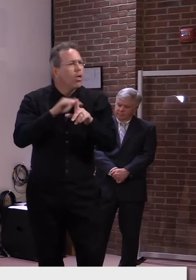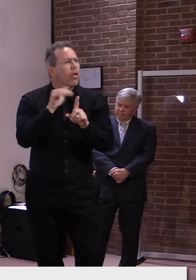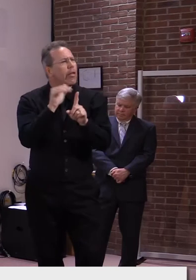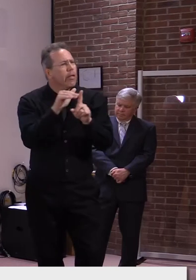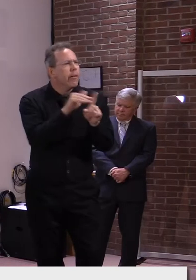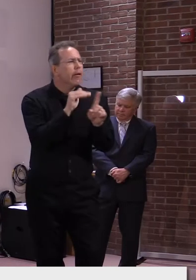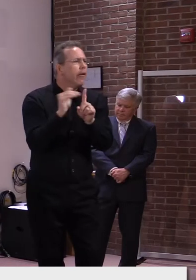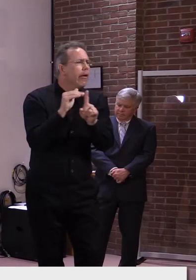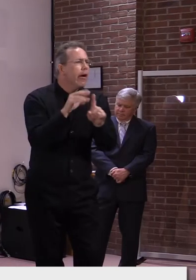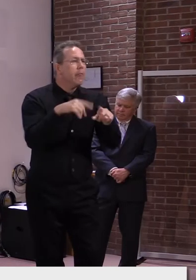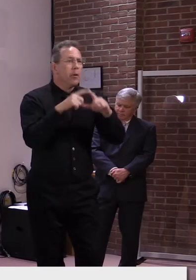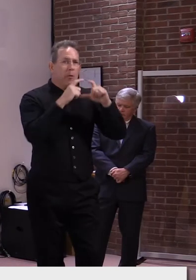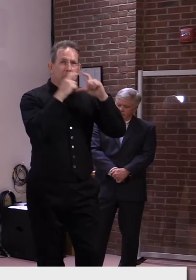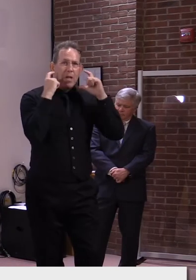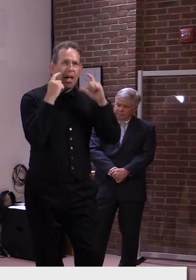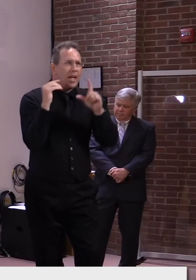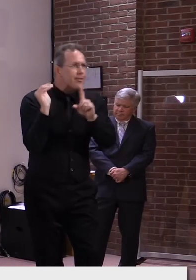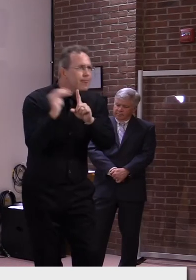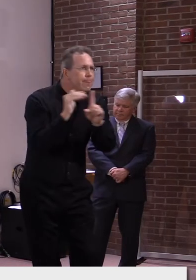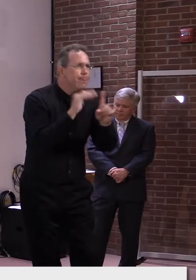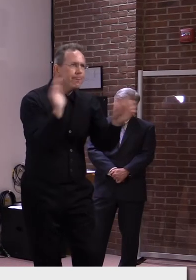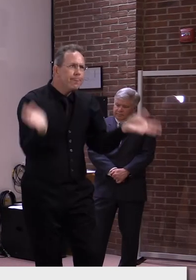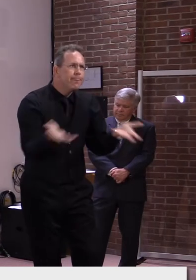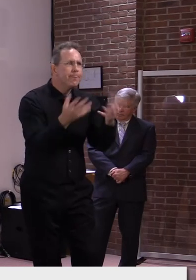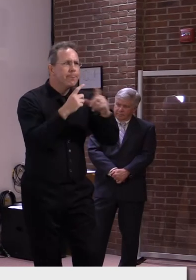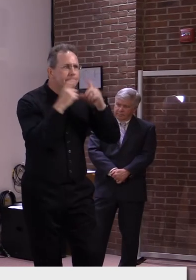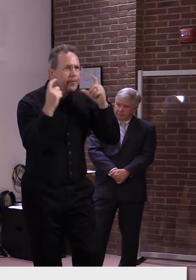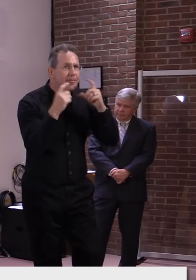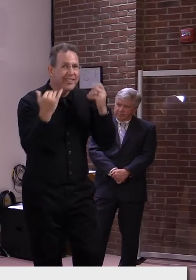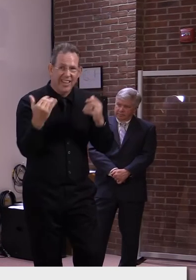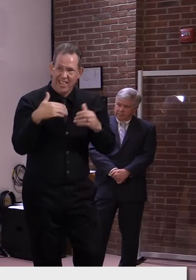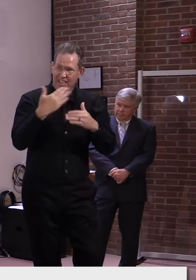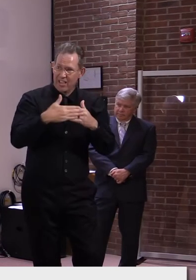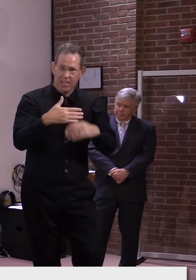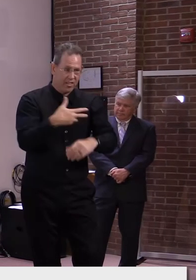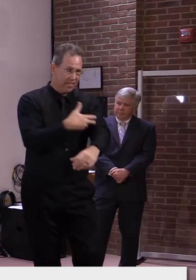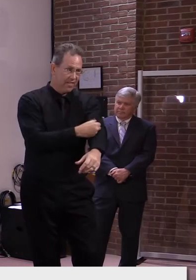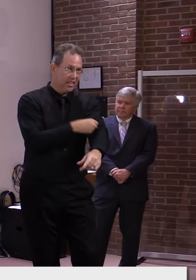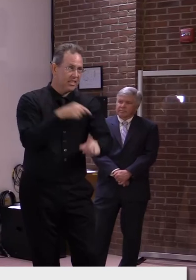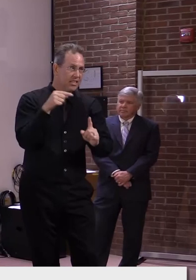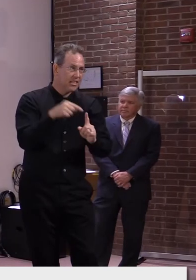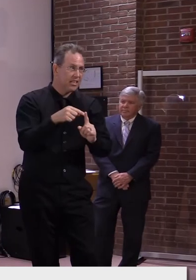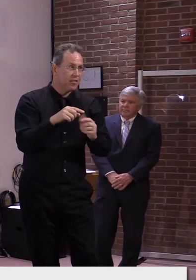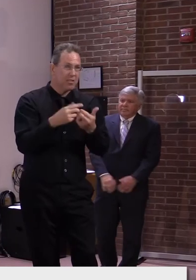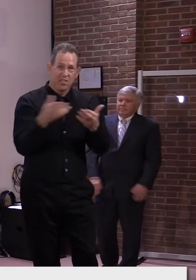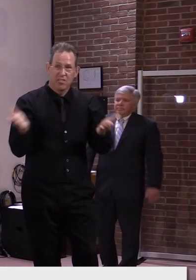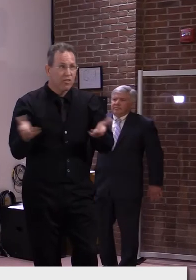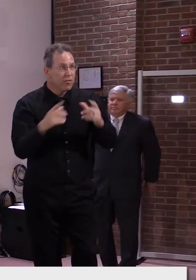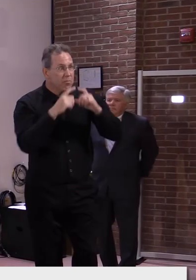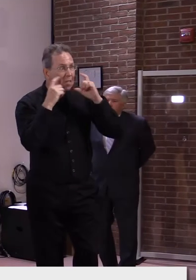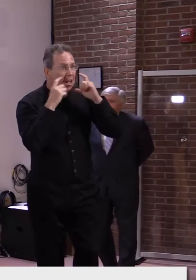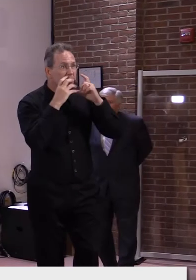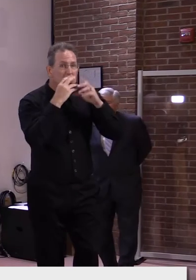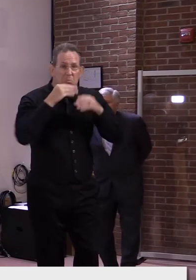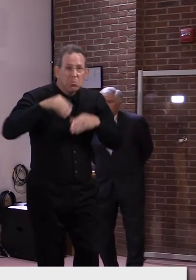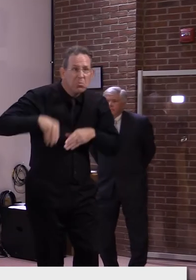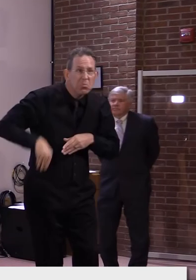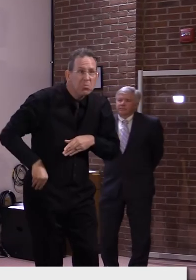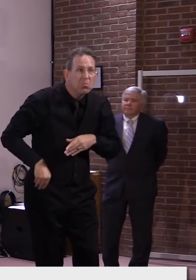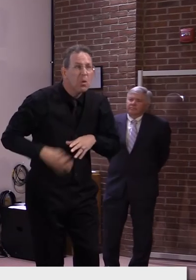any more push to try to get people to unmask a little bit? I know Vermonters have been very stringent about keeping their masks